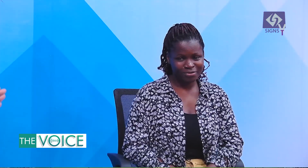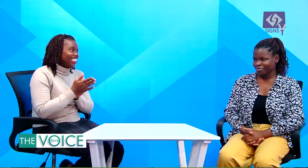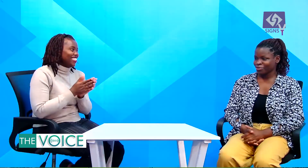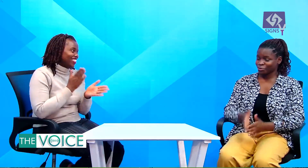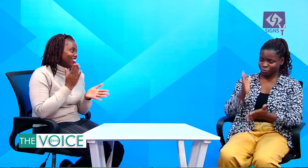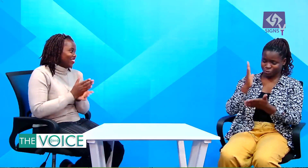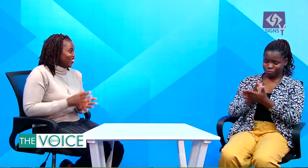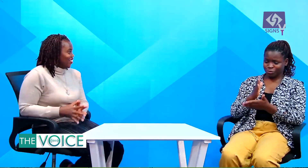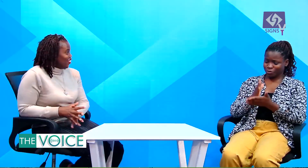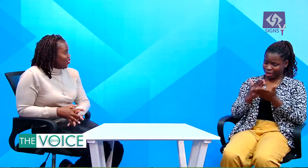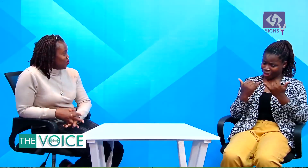people. That's interesting.